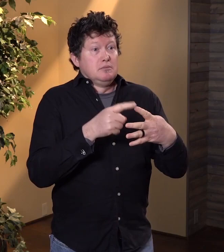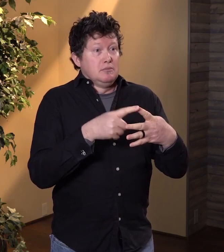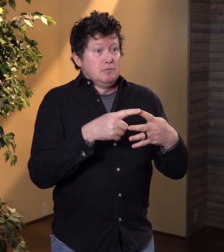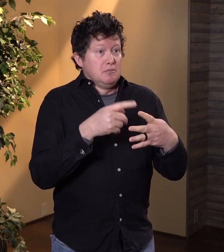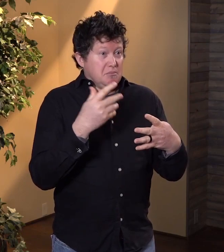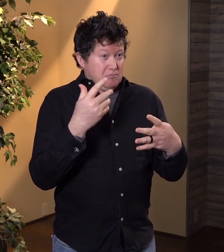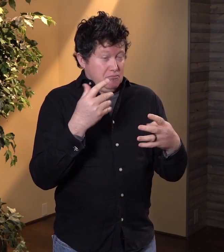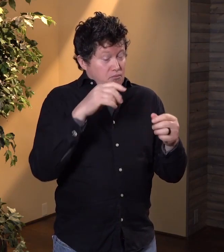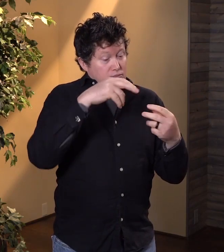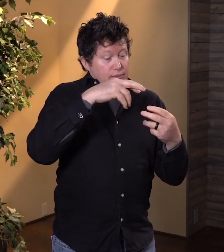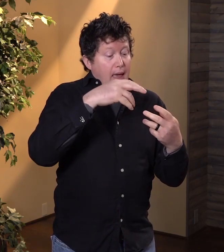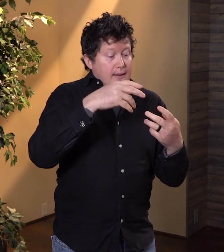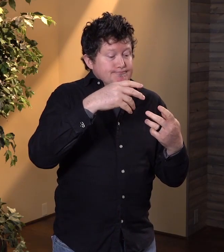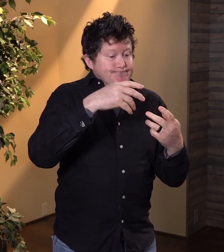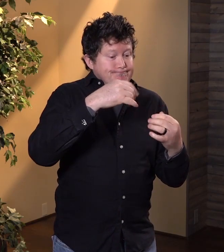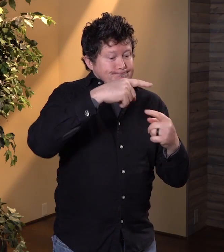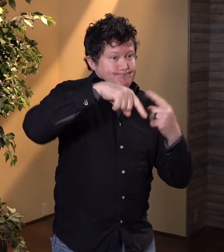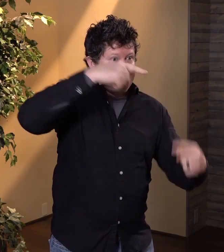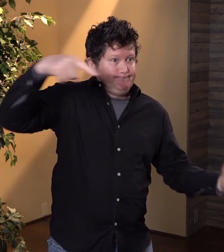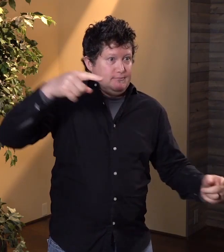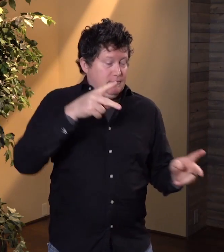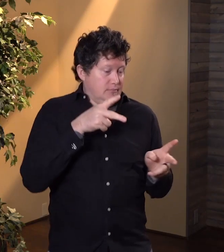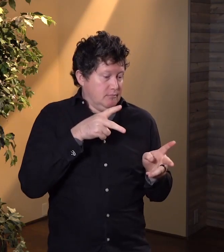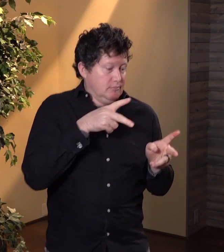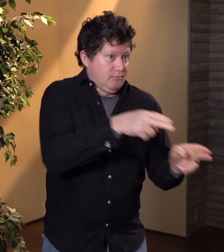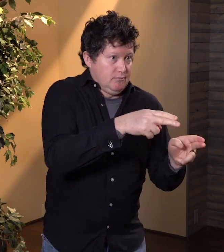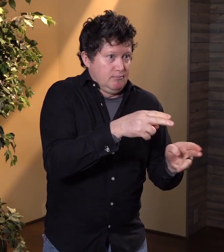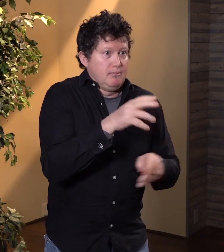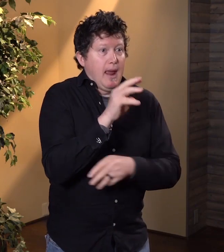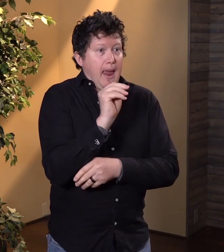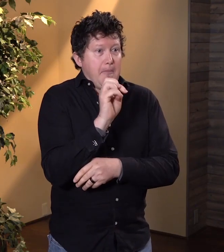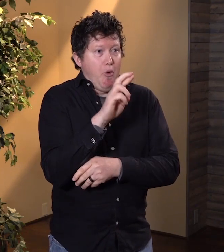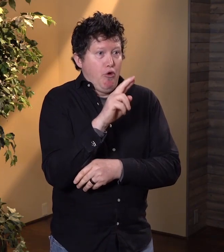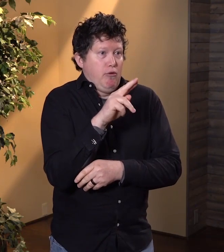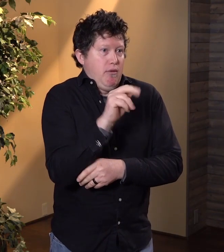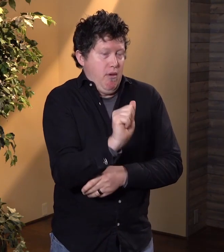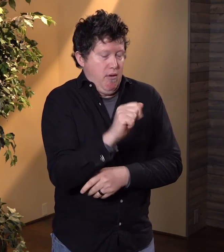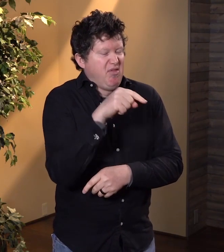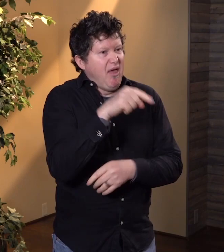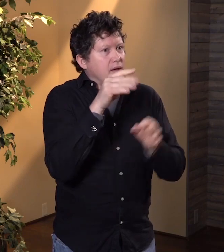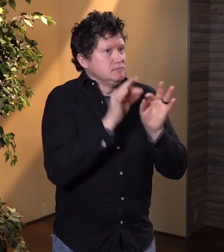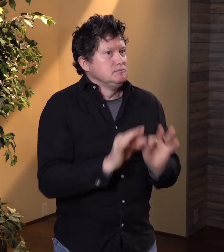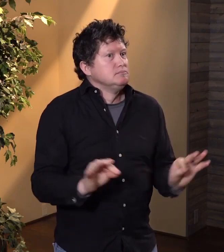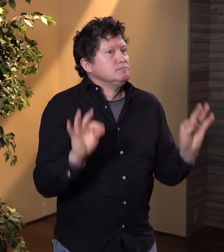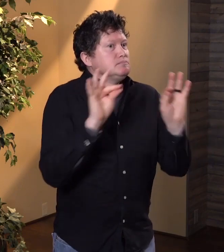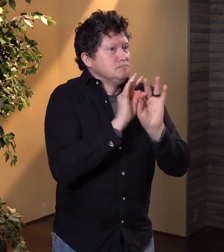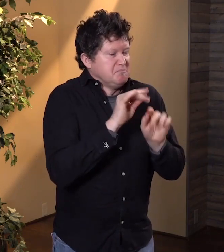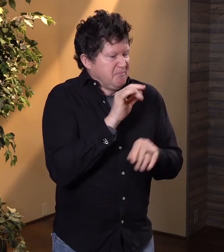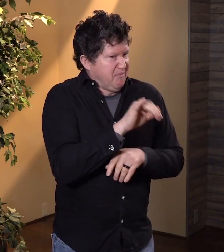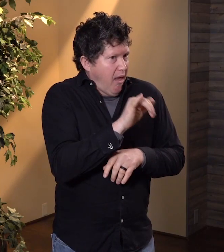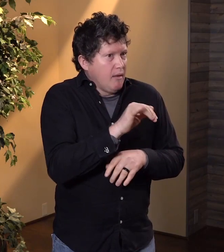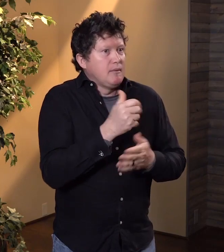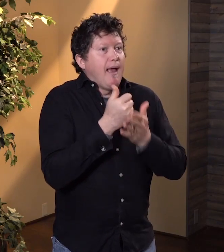mRNA, which is the main ingredient that helps the immune system produce